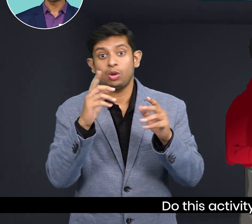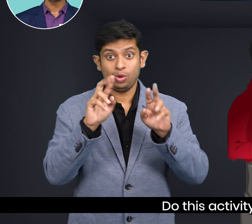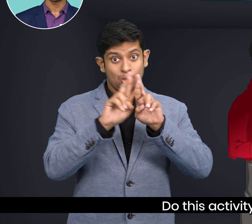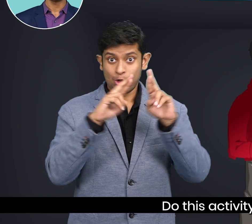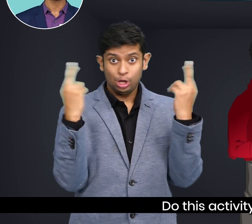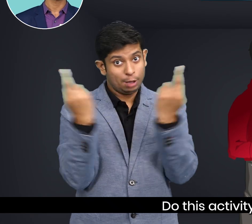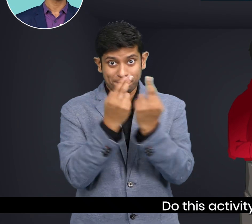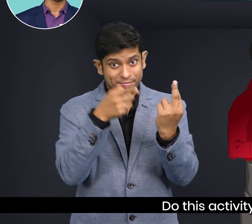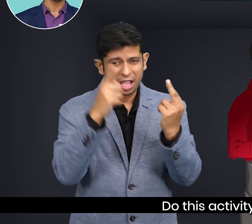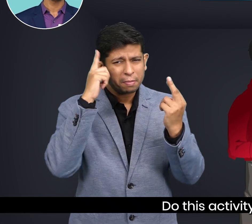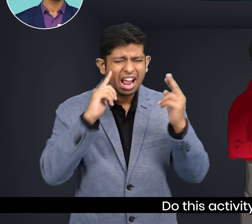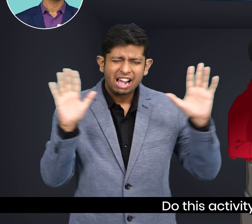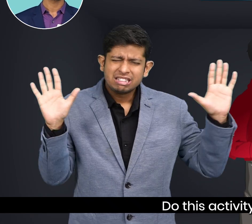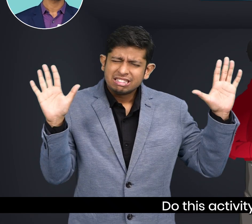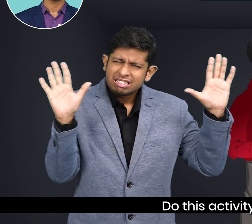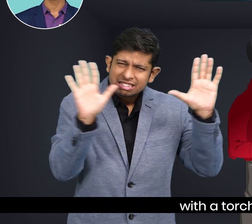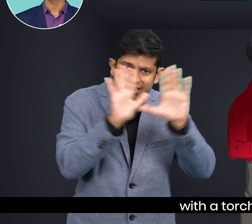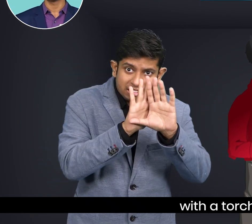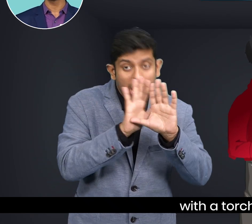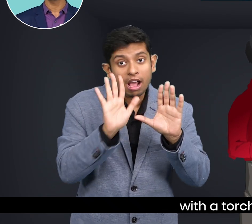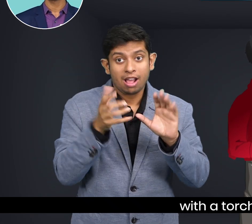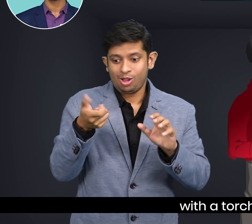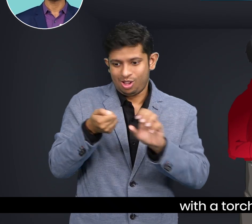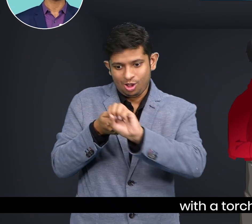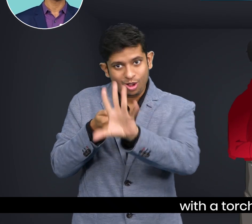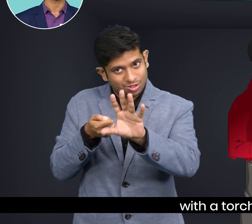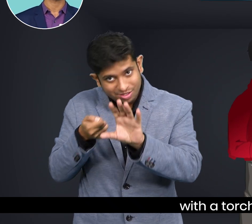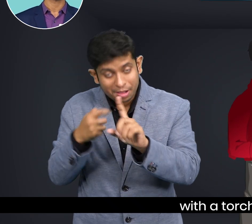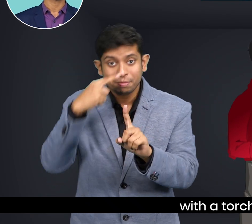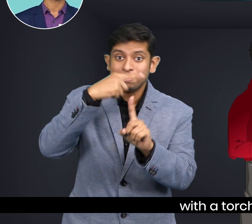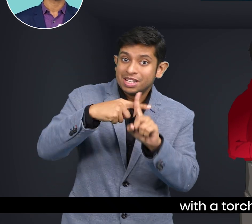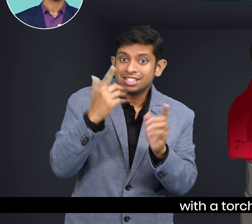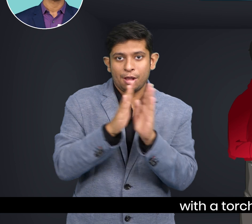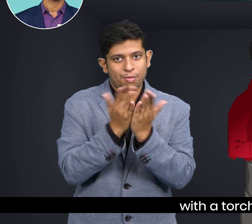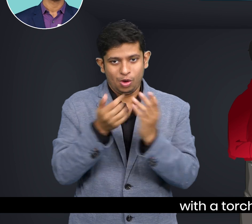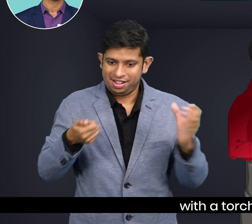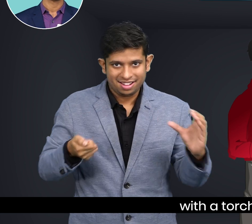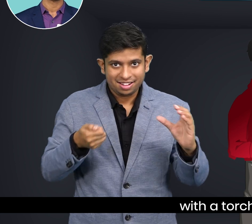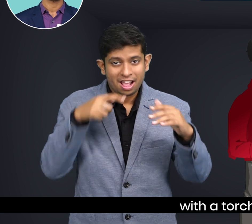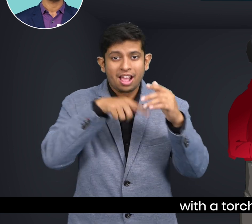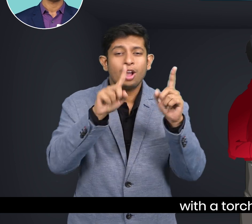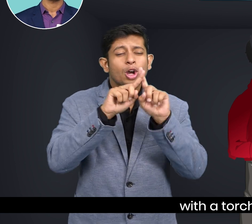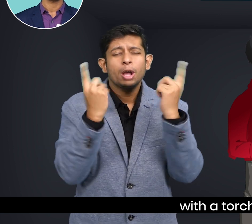Do this activity in a dark room with a torch and a book.